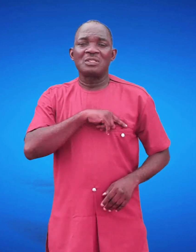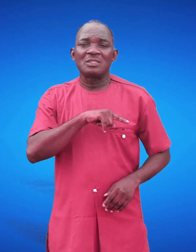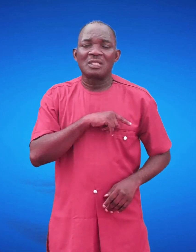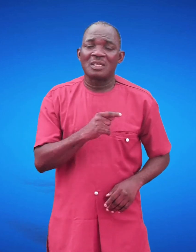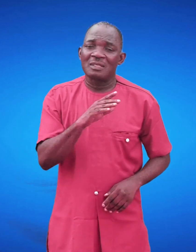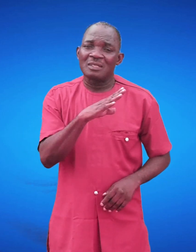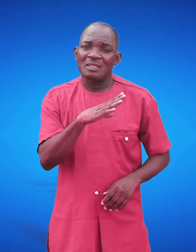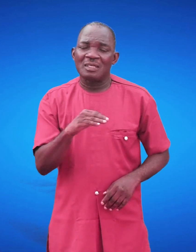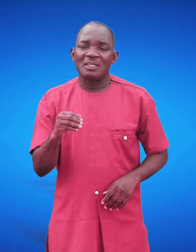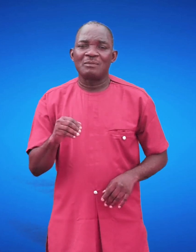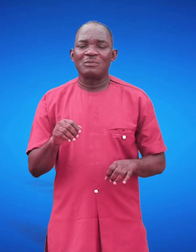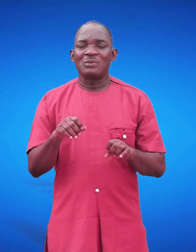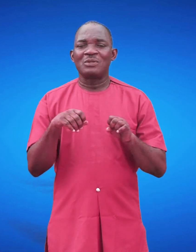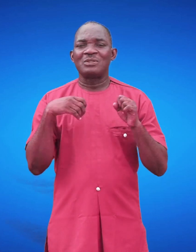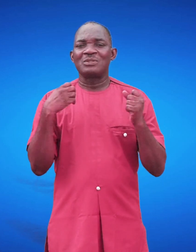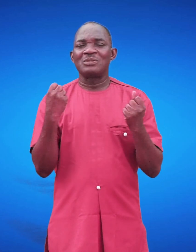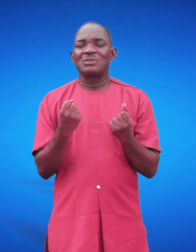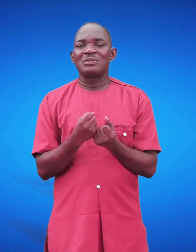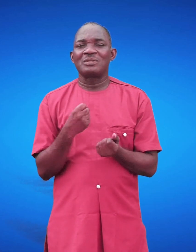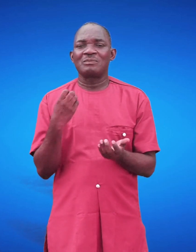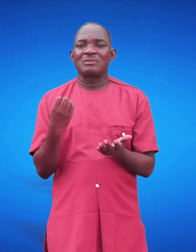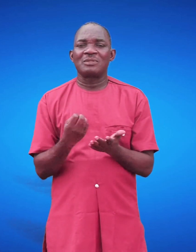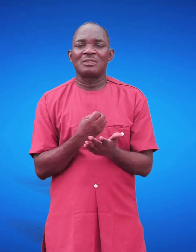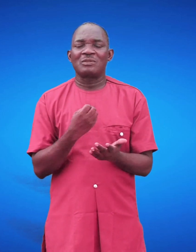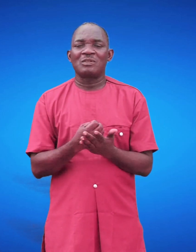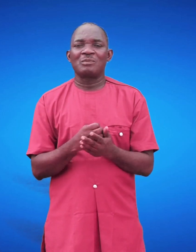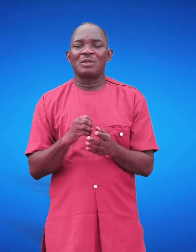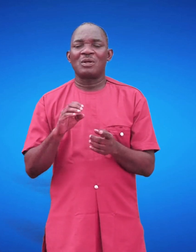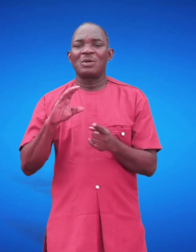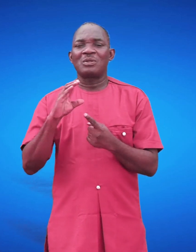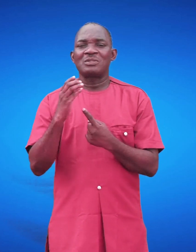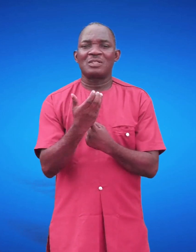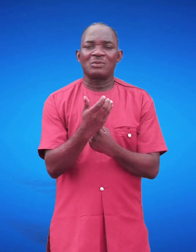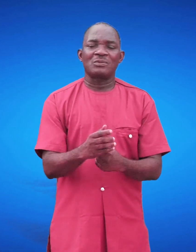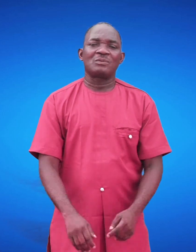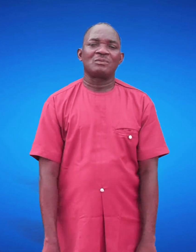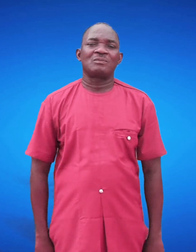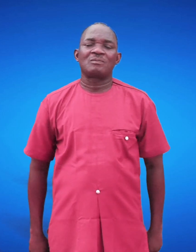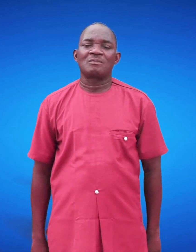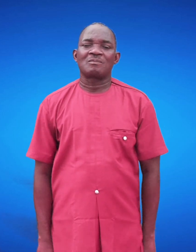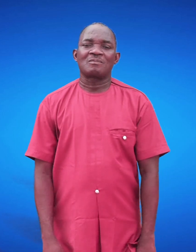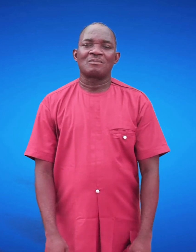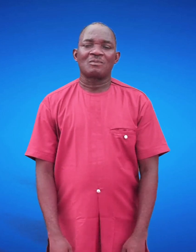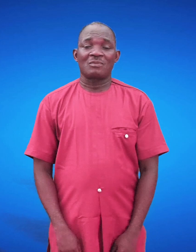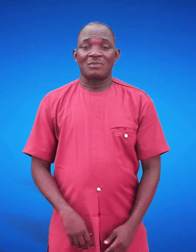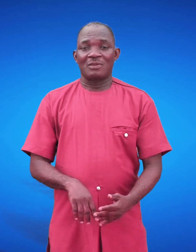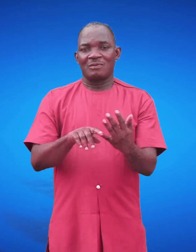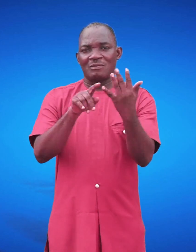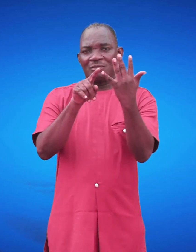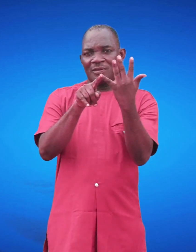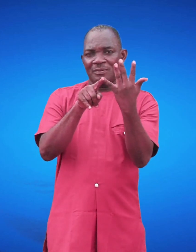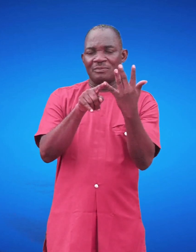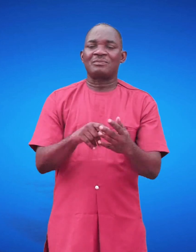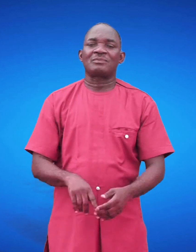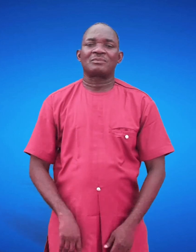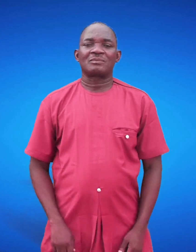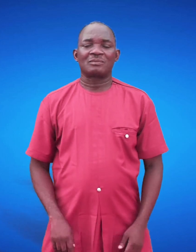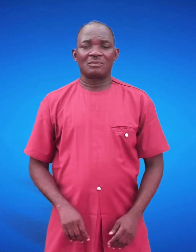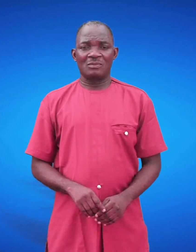and socio-economic status. 5. Delivering